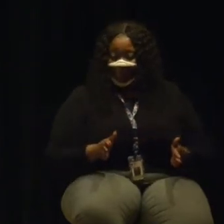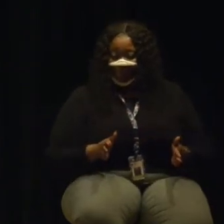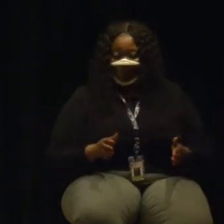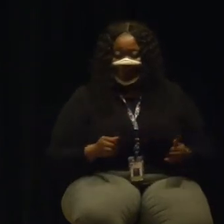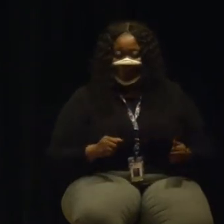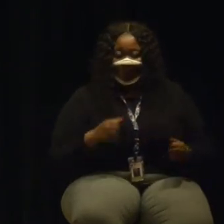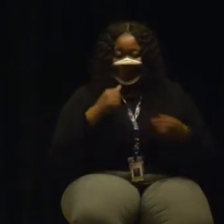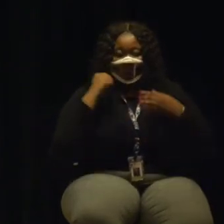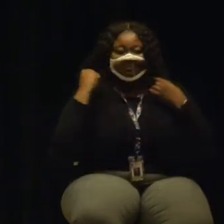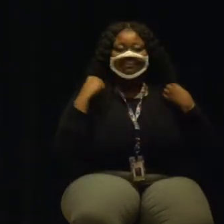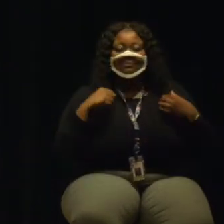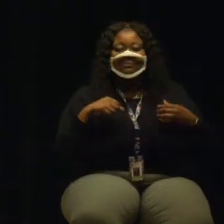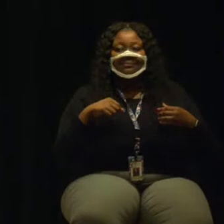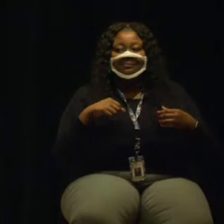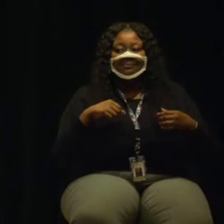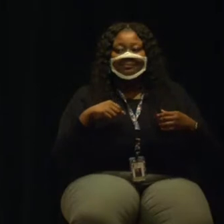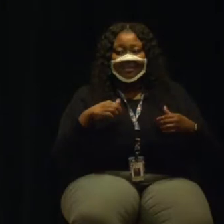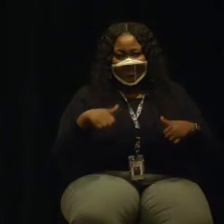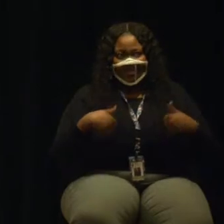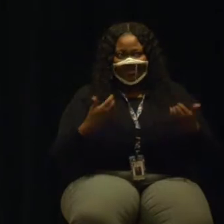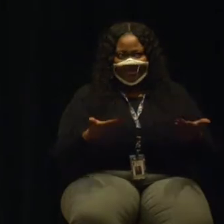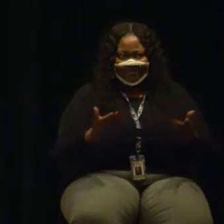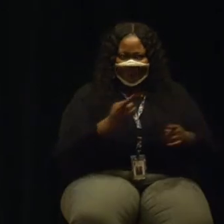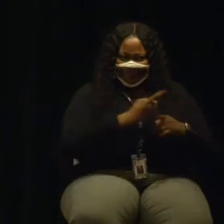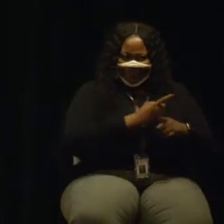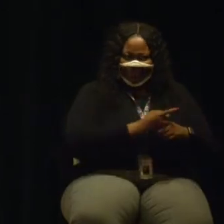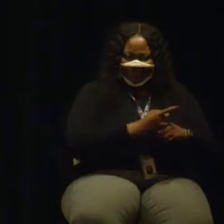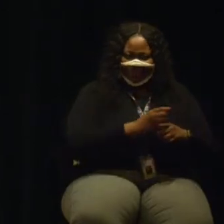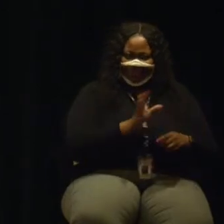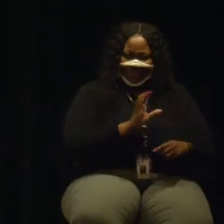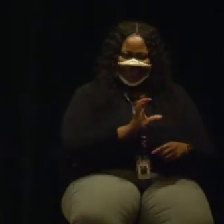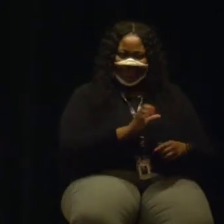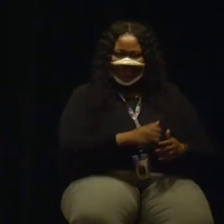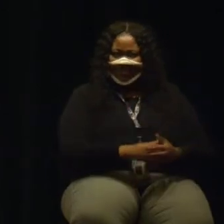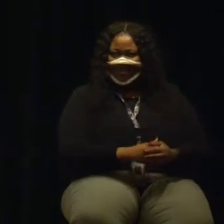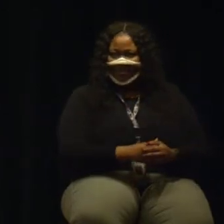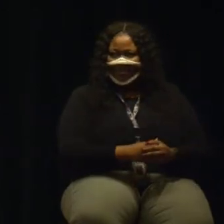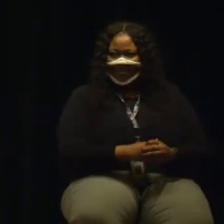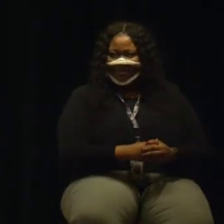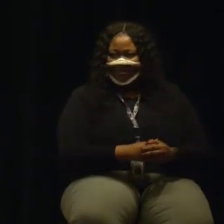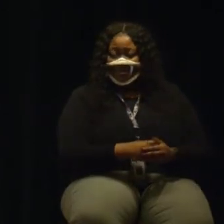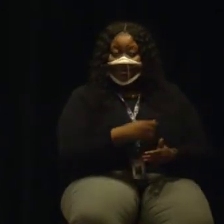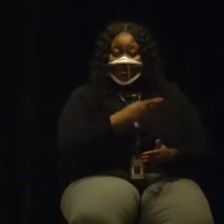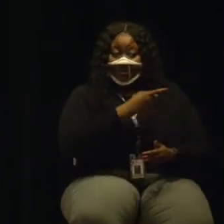Yeah. She's right around the corner from me, don't she? She says that writers have to be